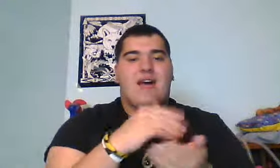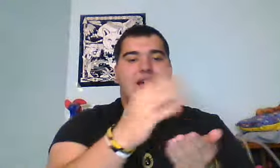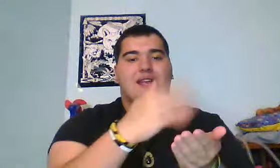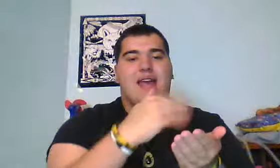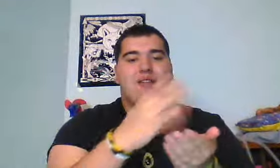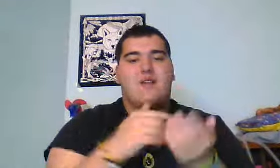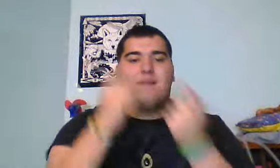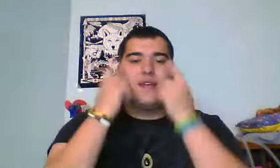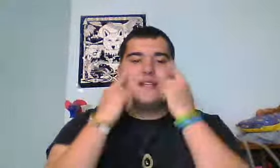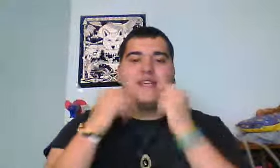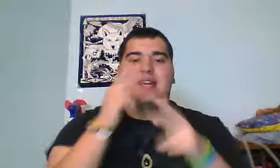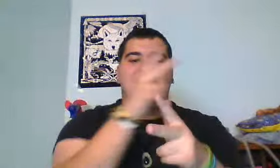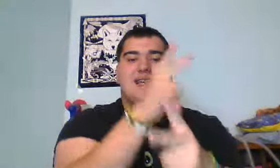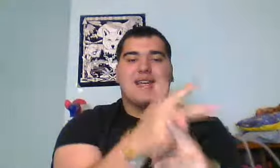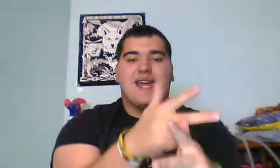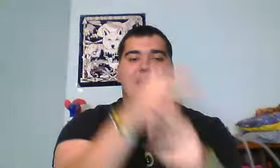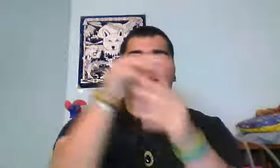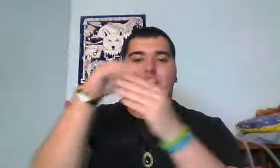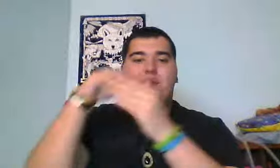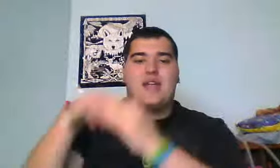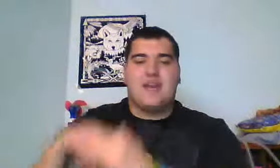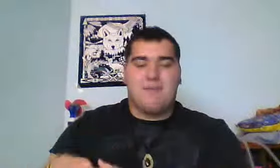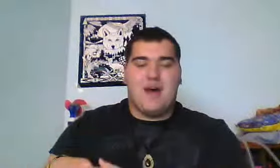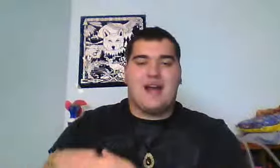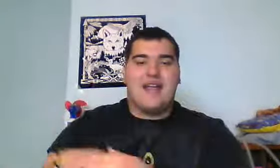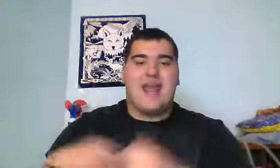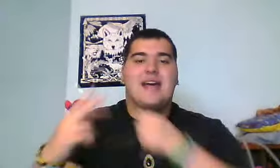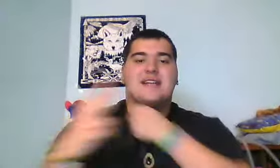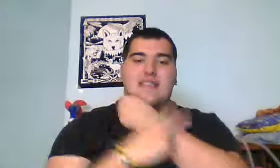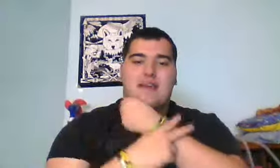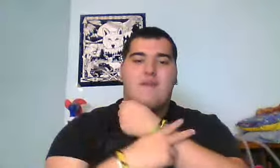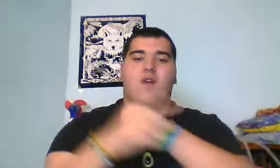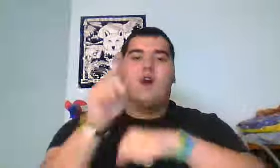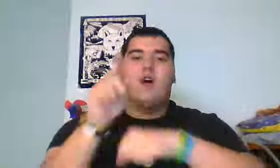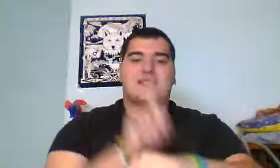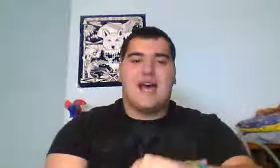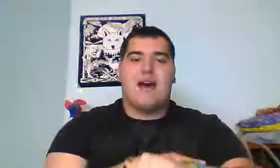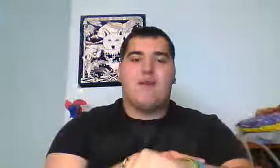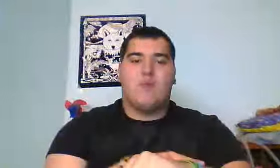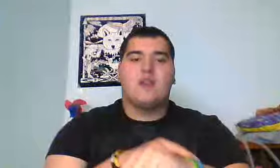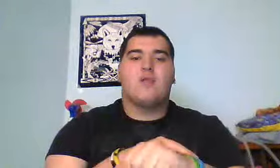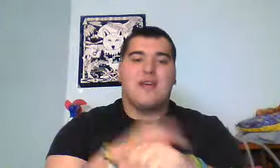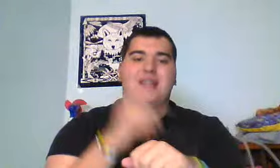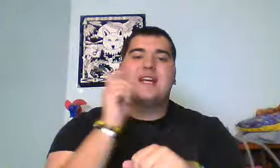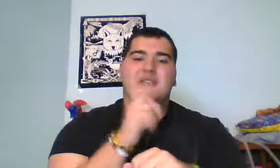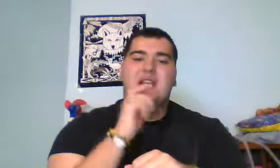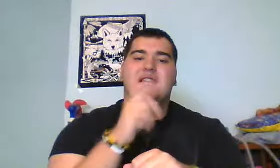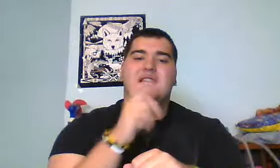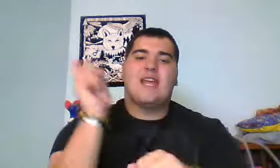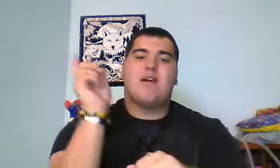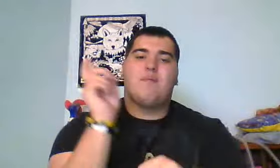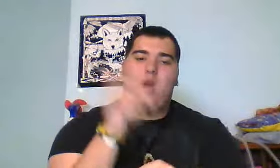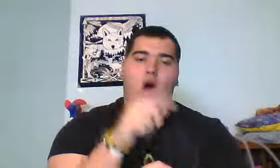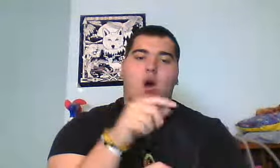Gather up your tears Keep them in your pocket Save them for a time When you're in You're gonna need them Oh,